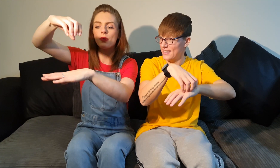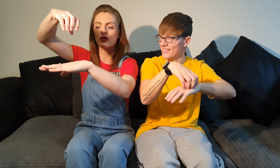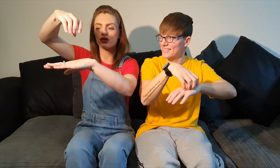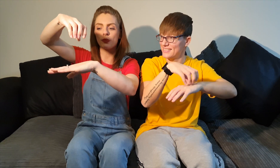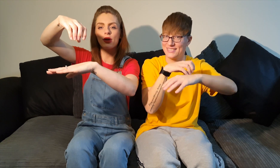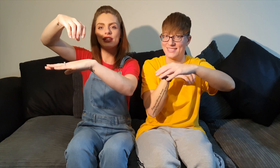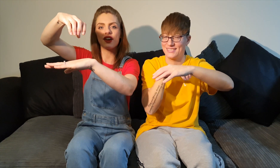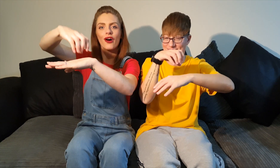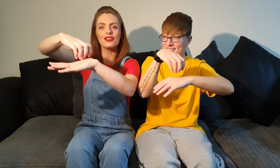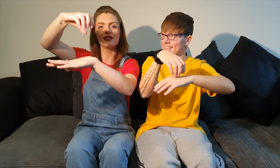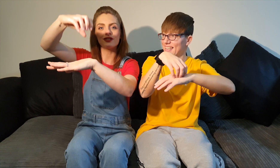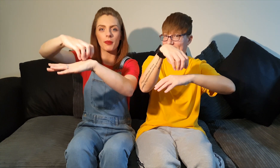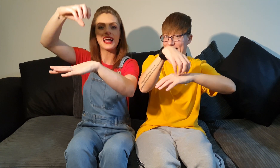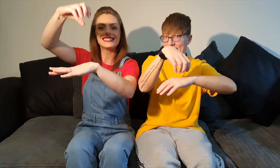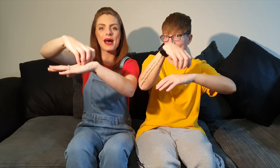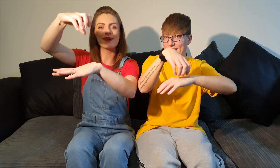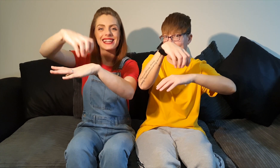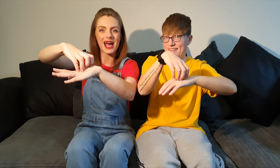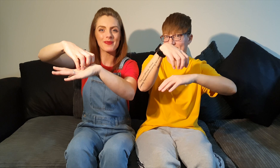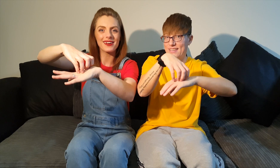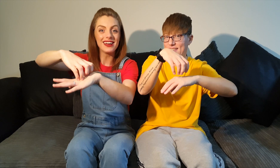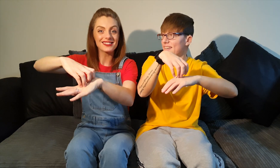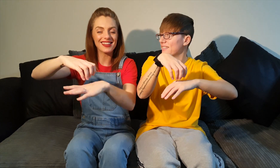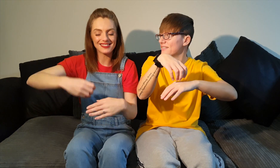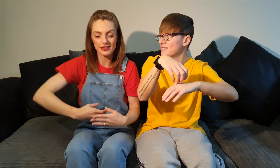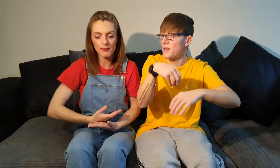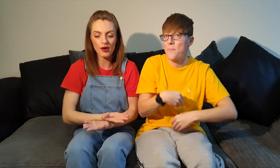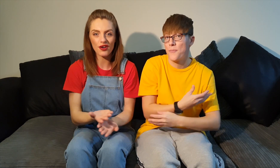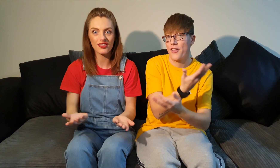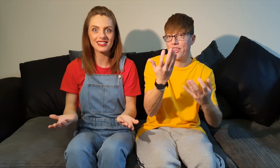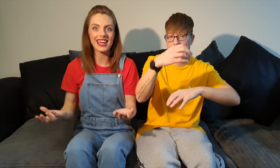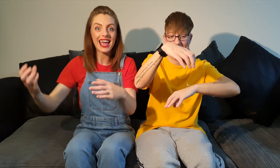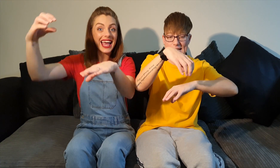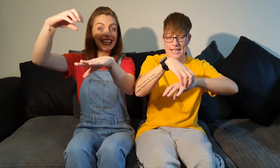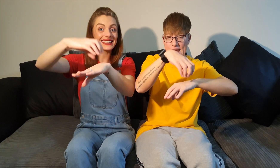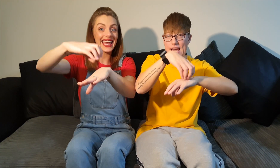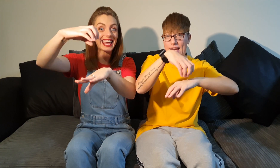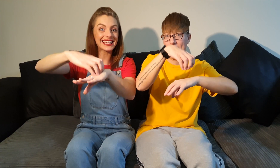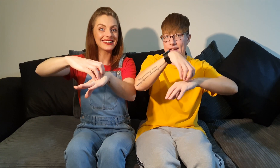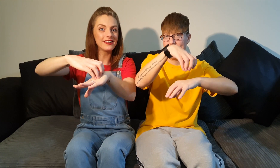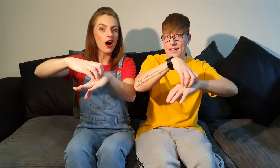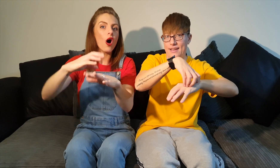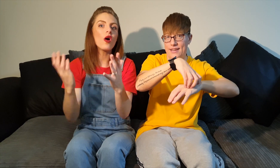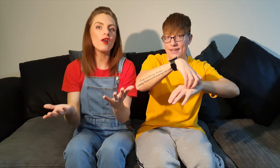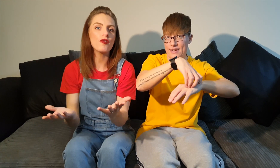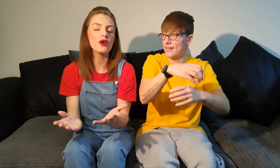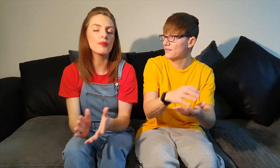just going to plonk it on top. Tap, tap. So this is birthday cake. Or for your